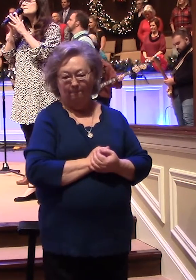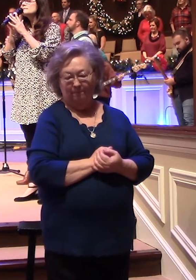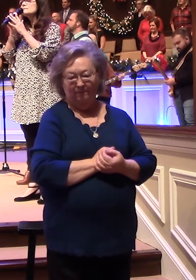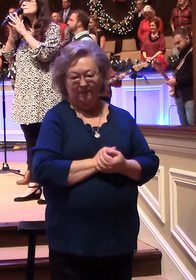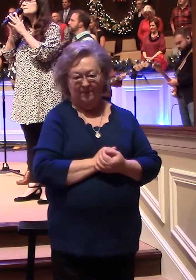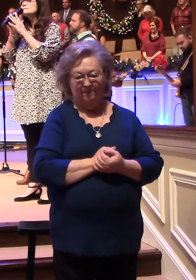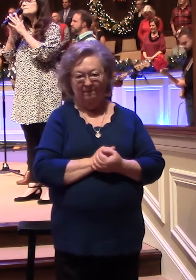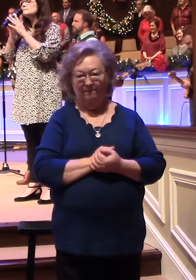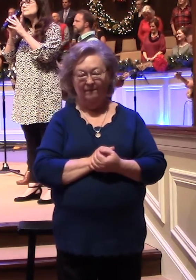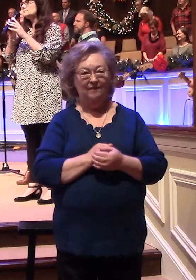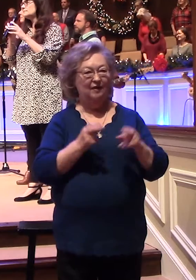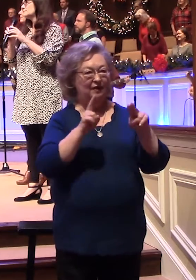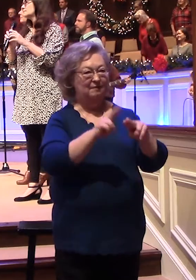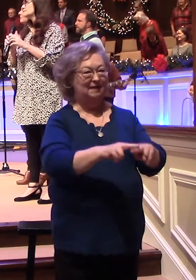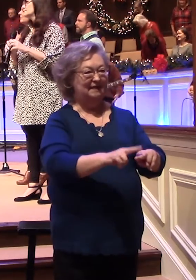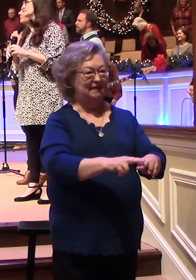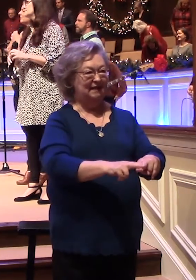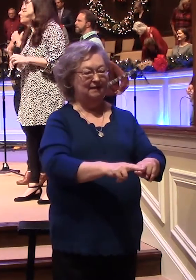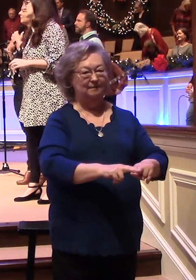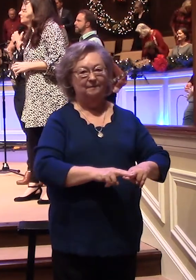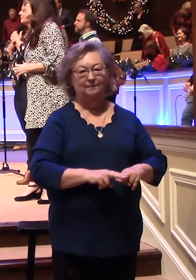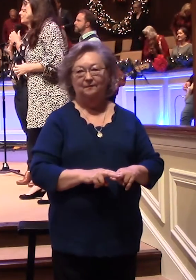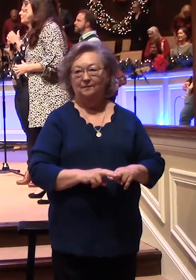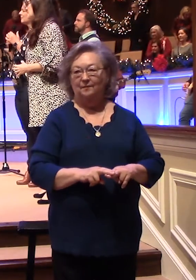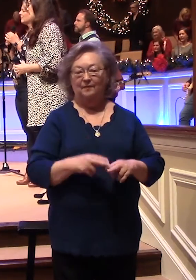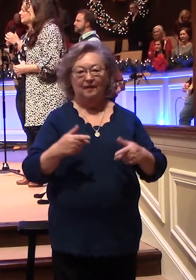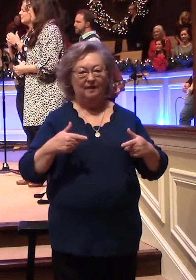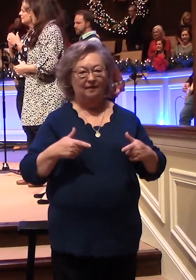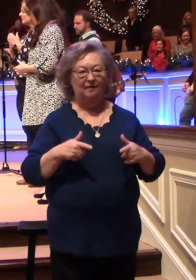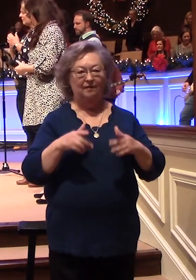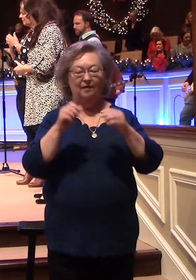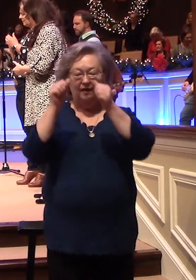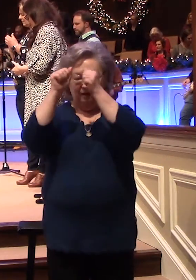Please be seated, and as you're being seated, let me lead us in prayer. Father,